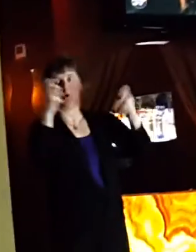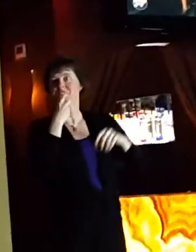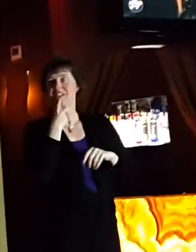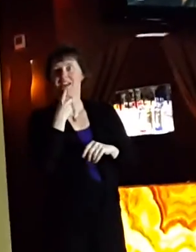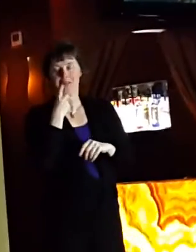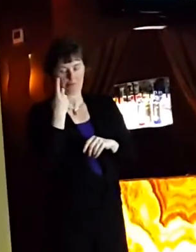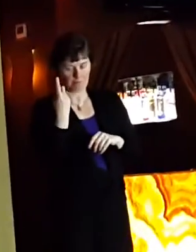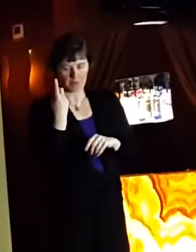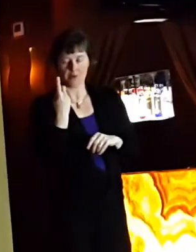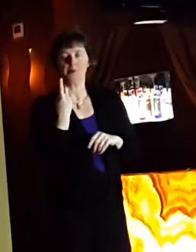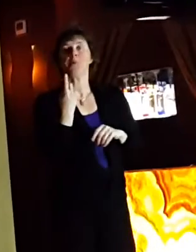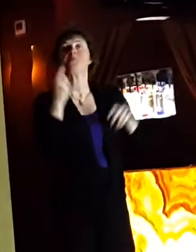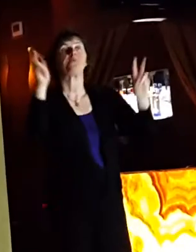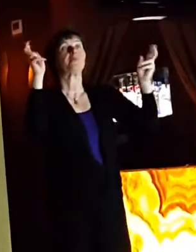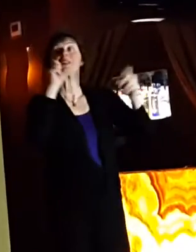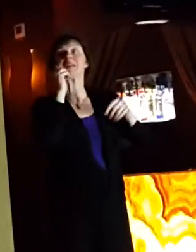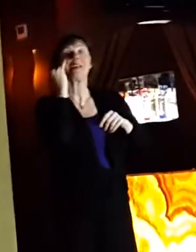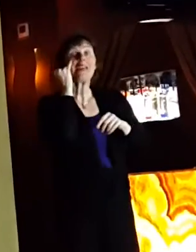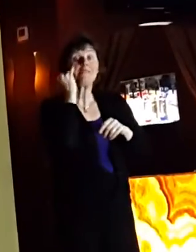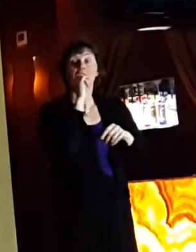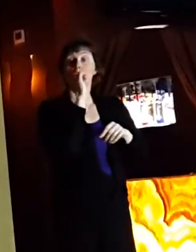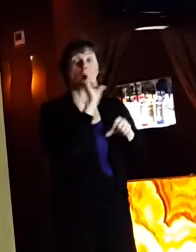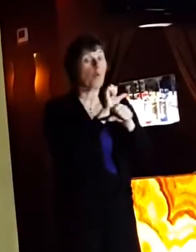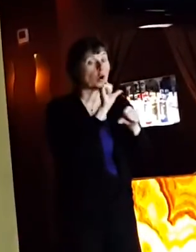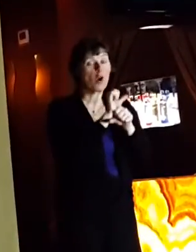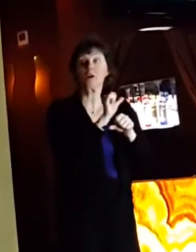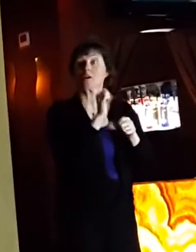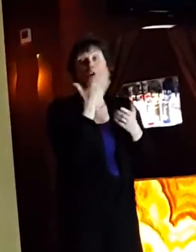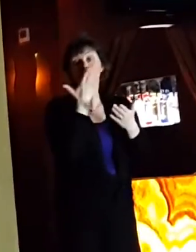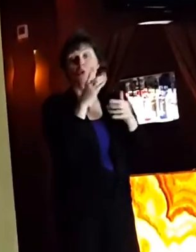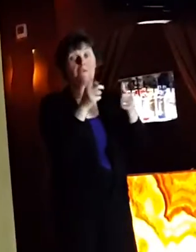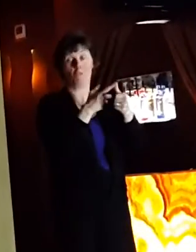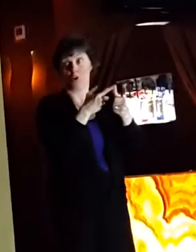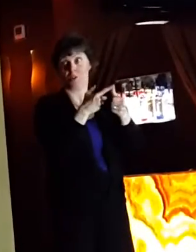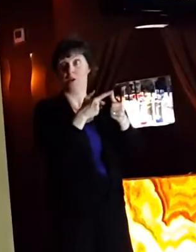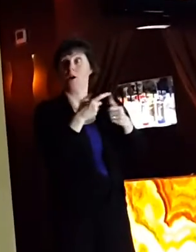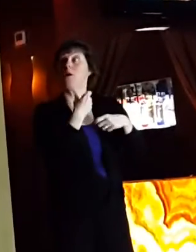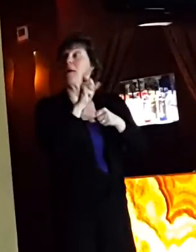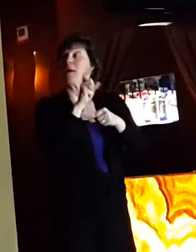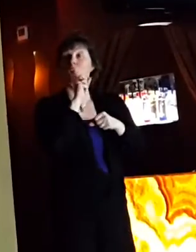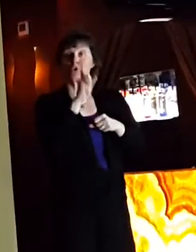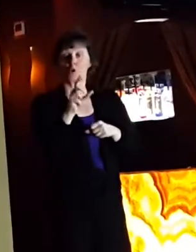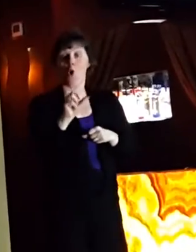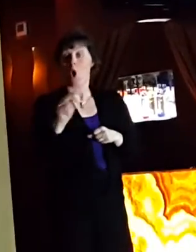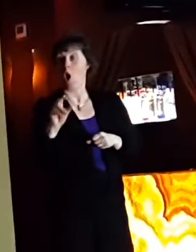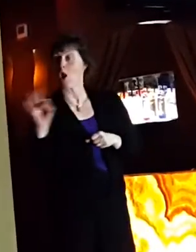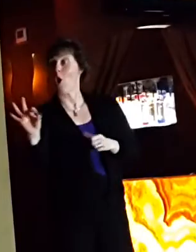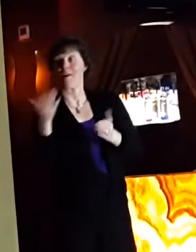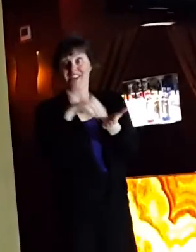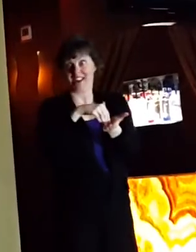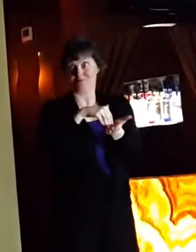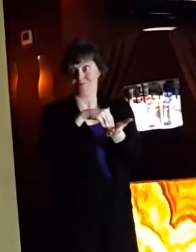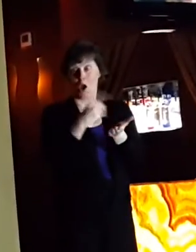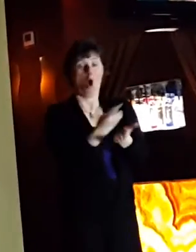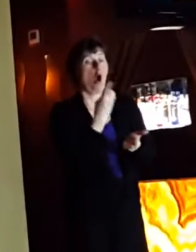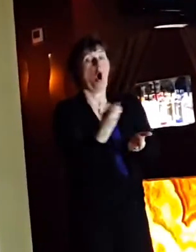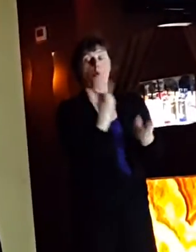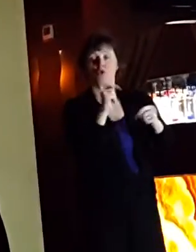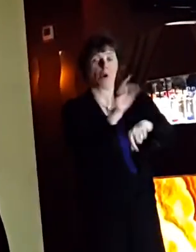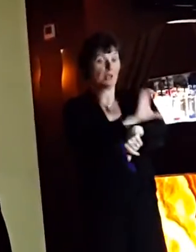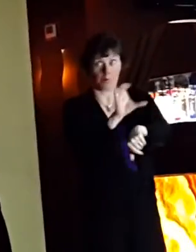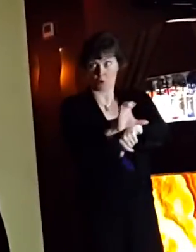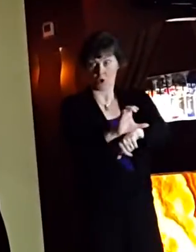always works. Or if it doesn't work, it's a great first step. And that is to make sure you turn it on and off. That's what the computer's thinking, and